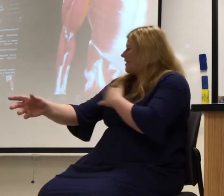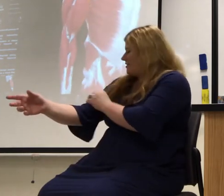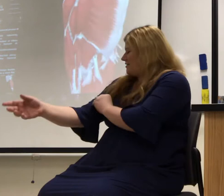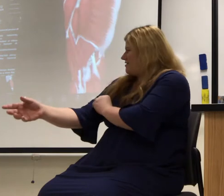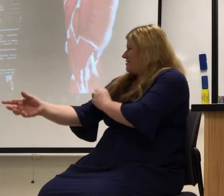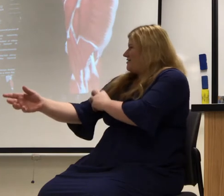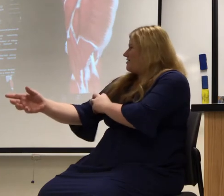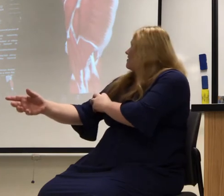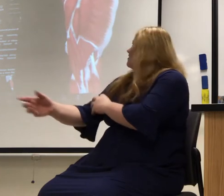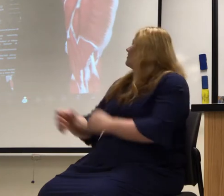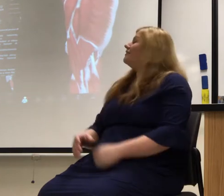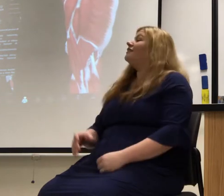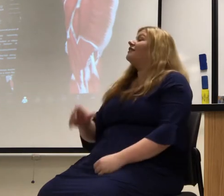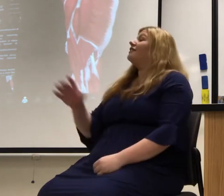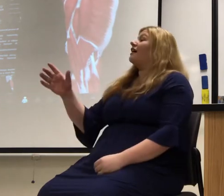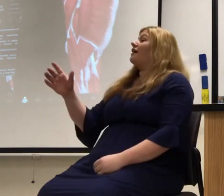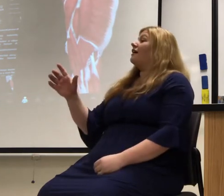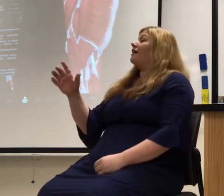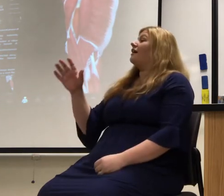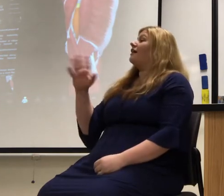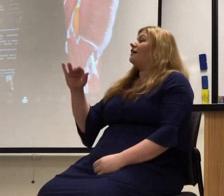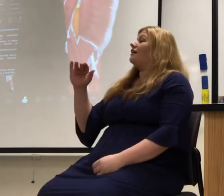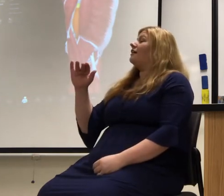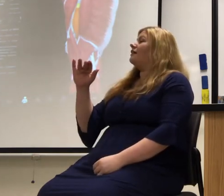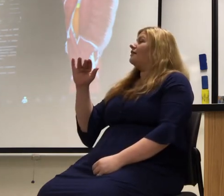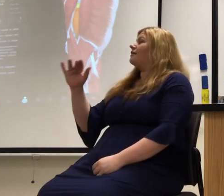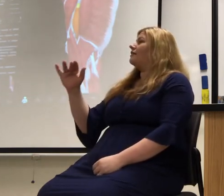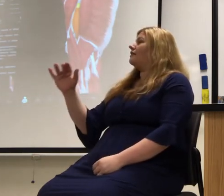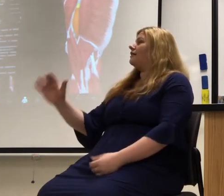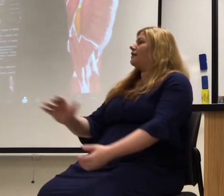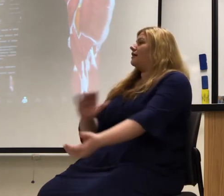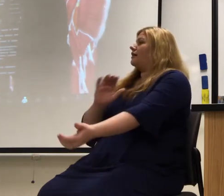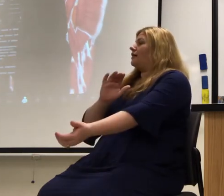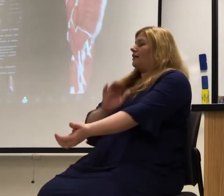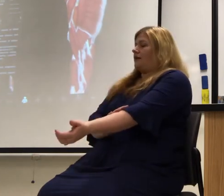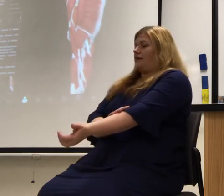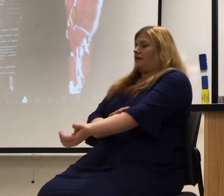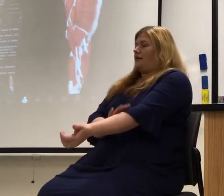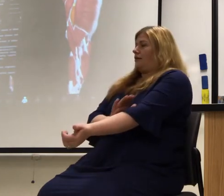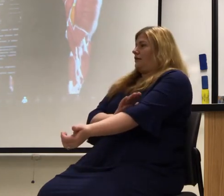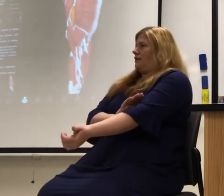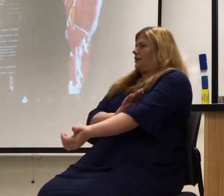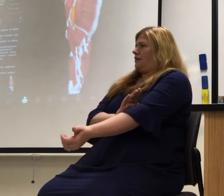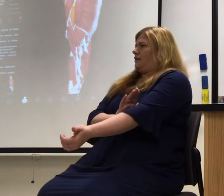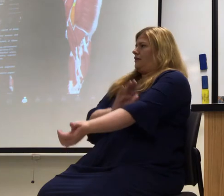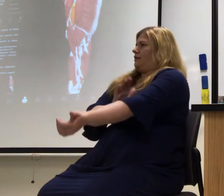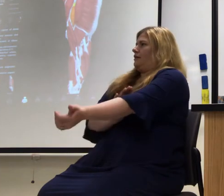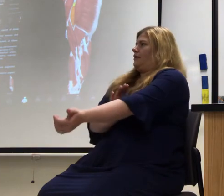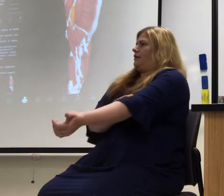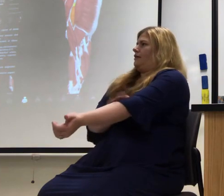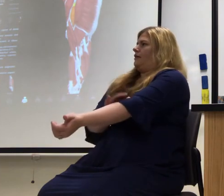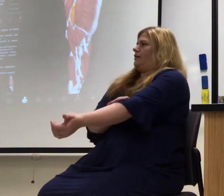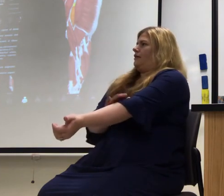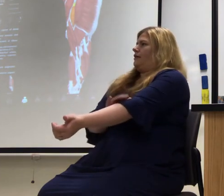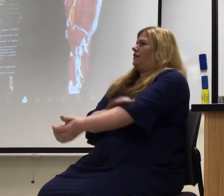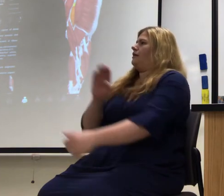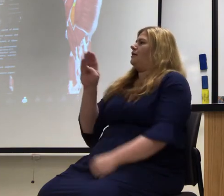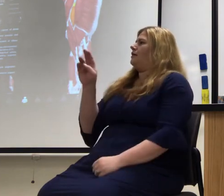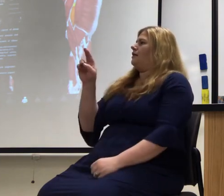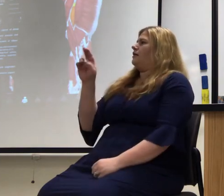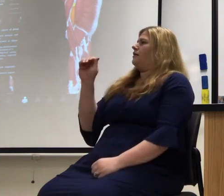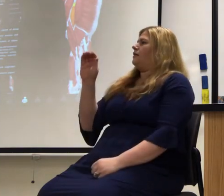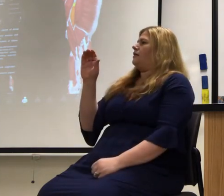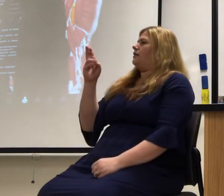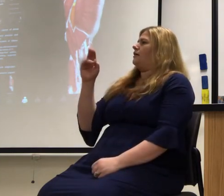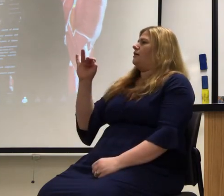The brachialis is commonly misidentified. Do you see how it's underneath the biceps brachii